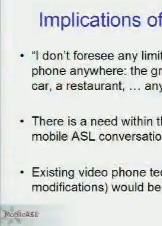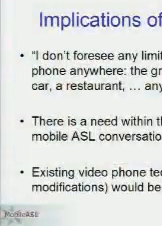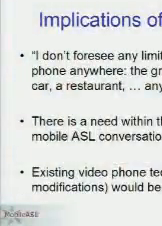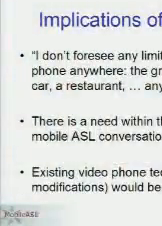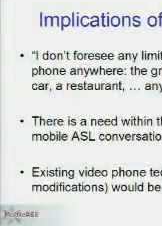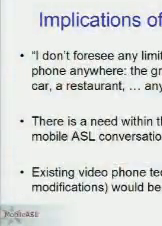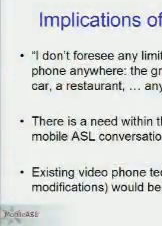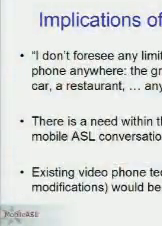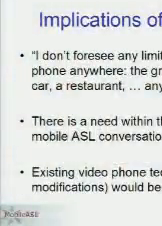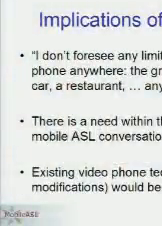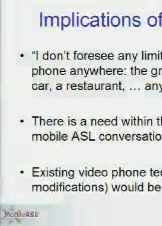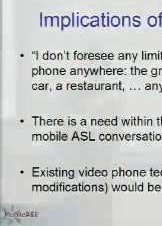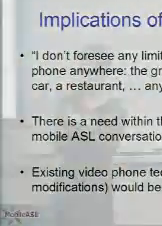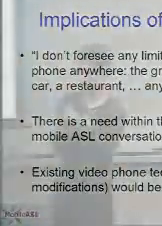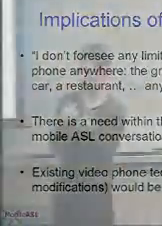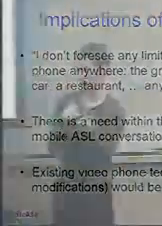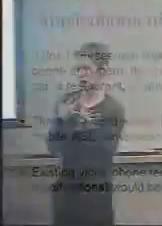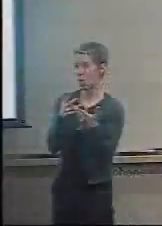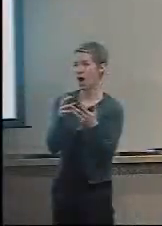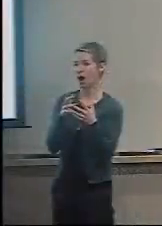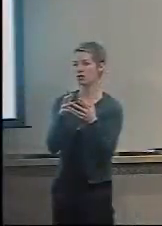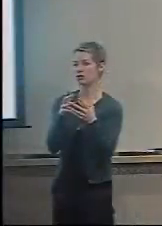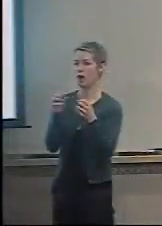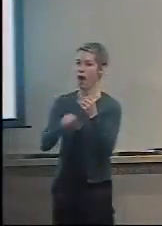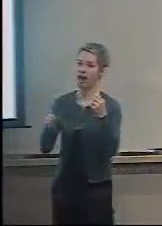into details, just some sort of anecdotal